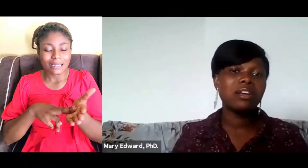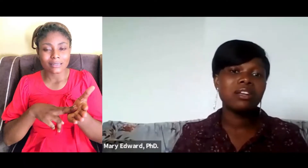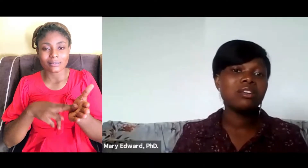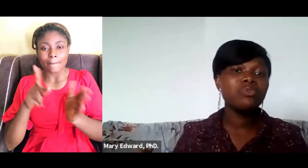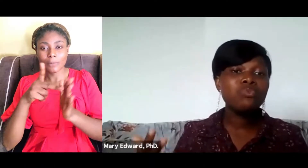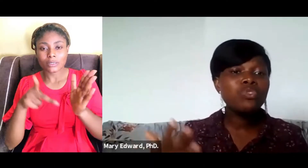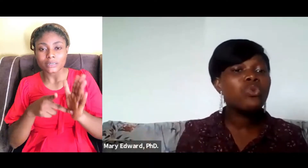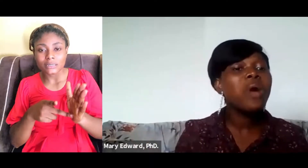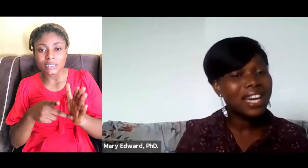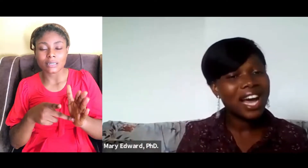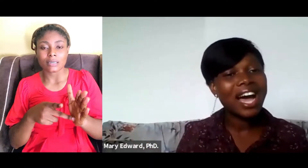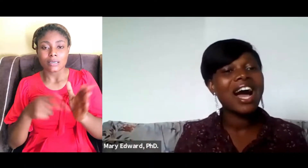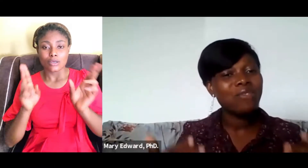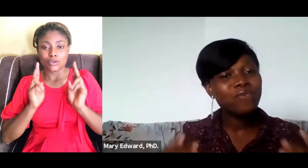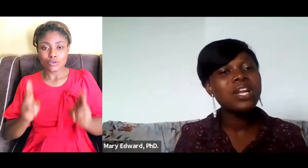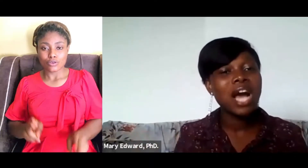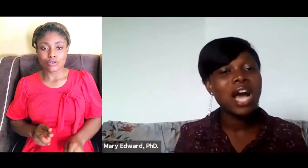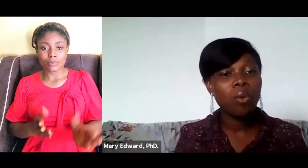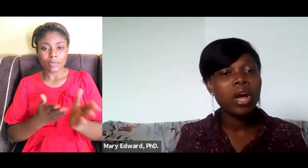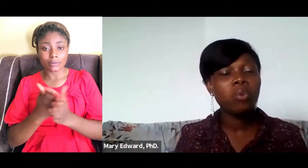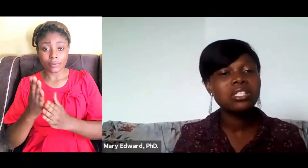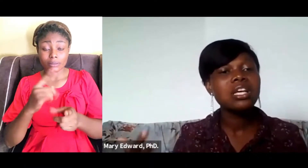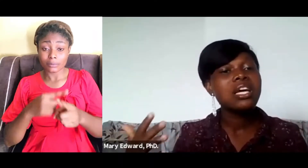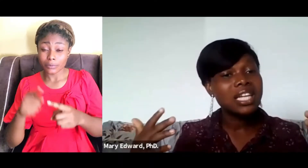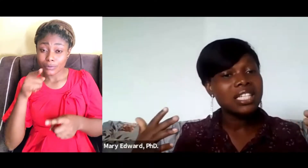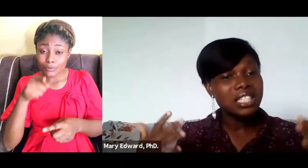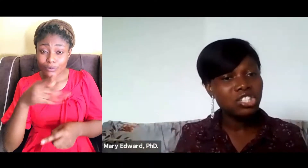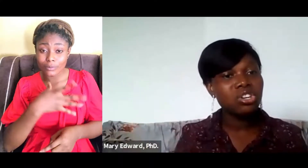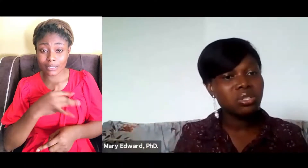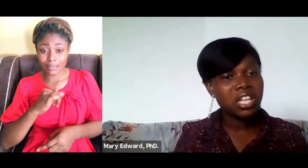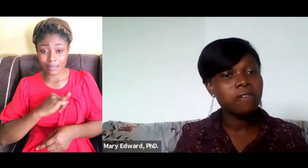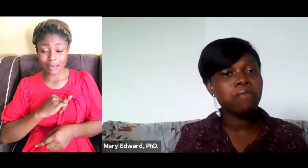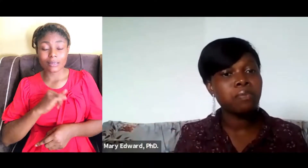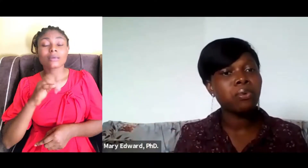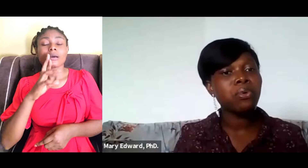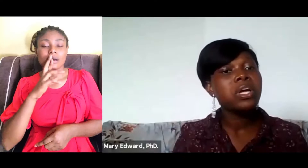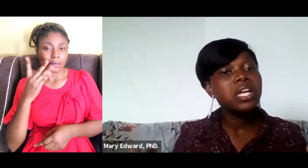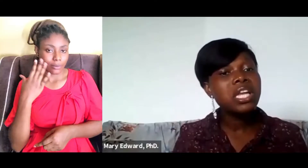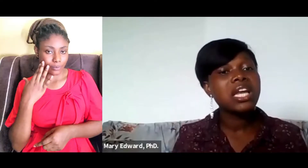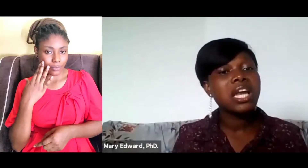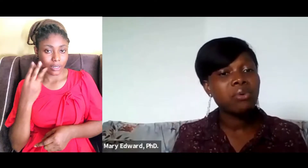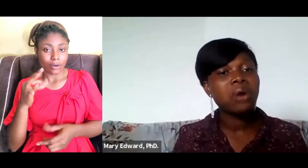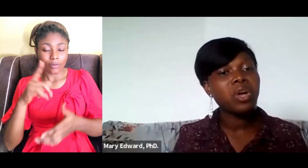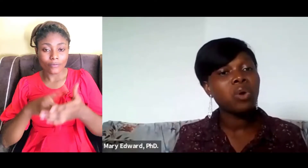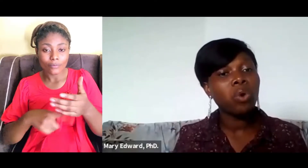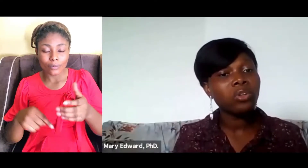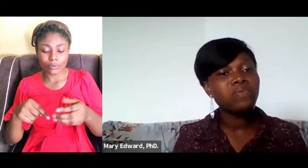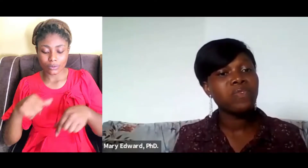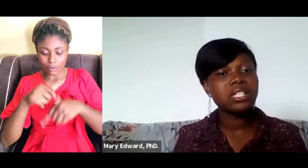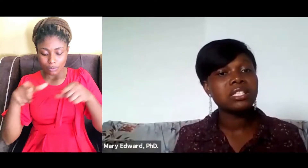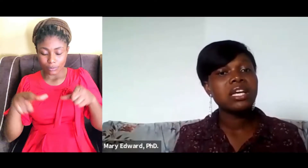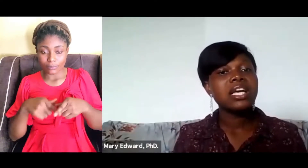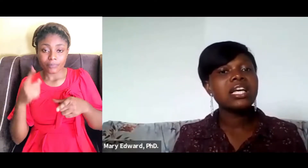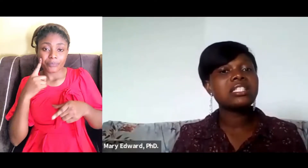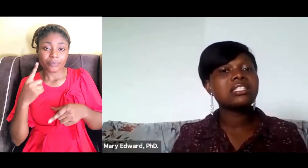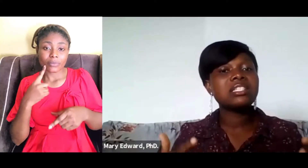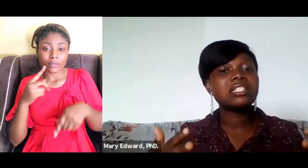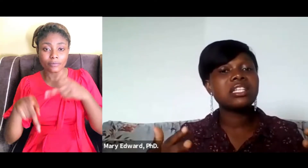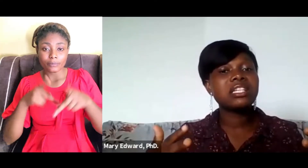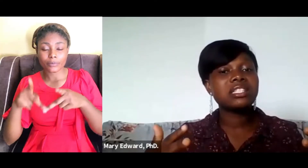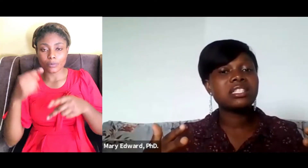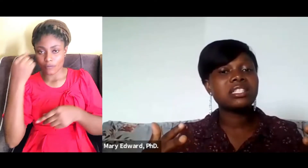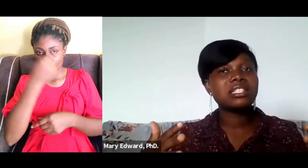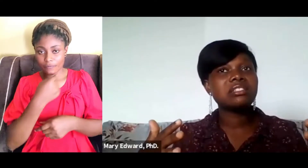rights, but you and I are fully aware what the indigenous deaf people in and around the world face.